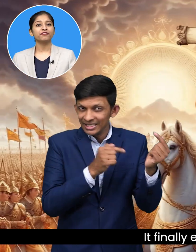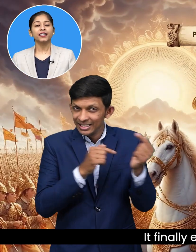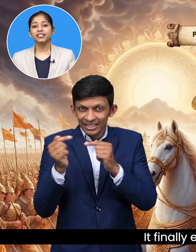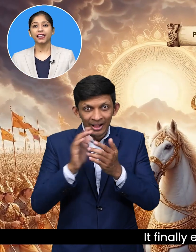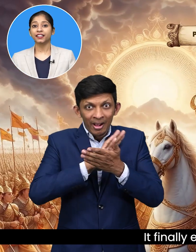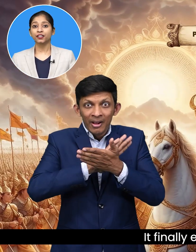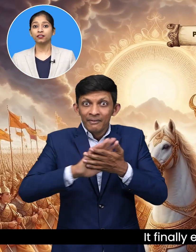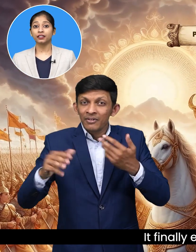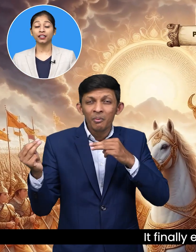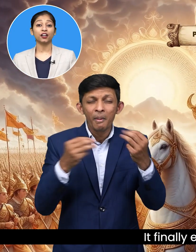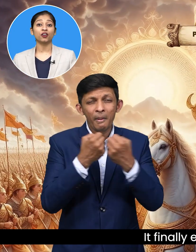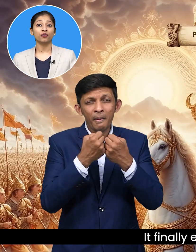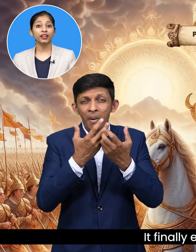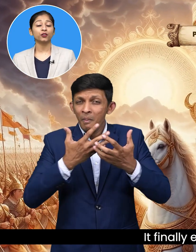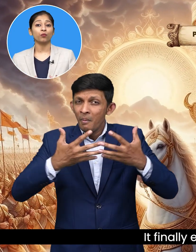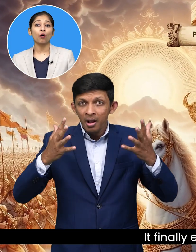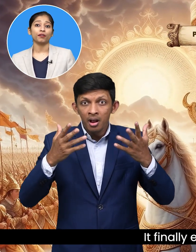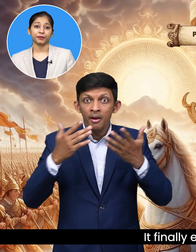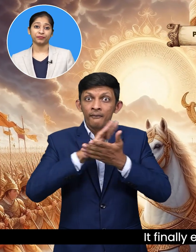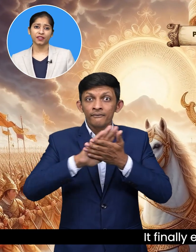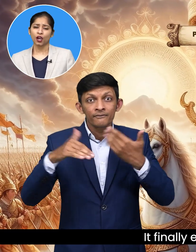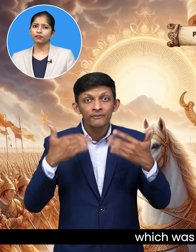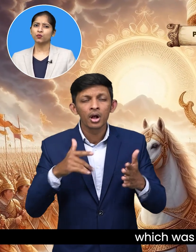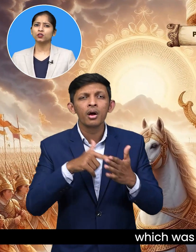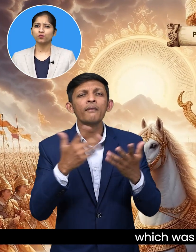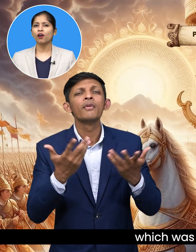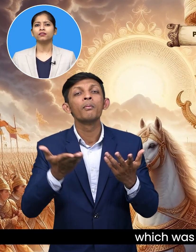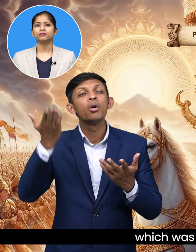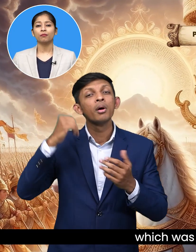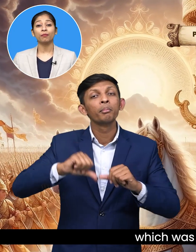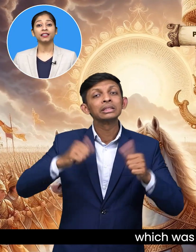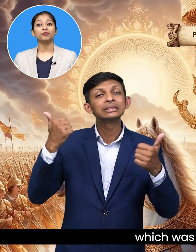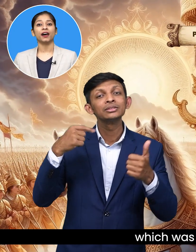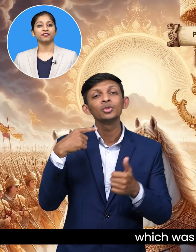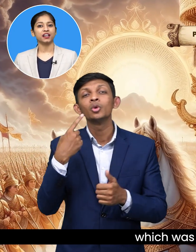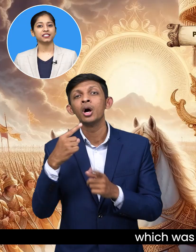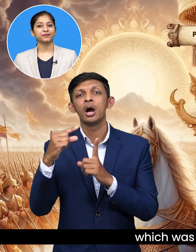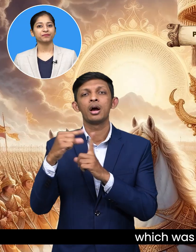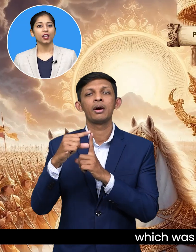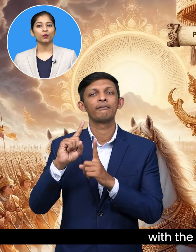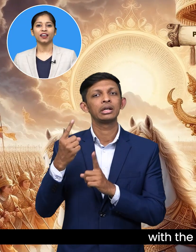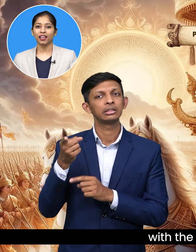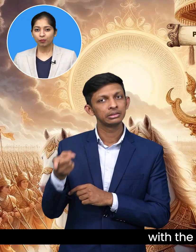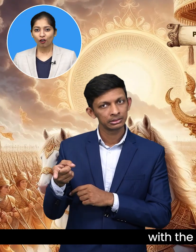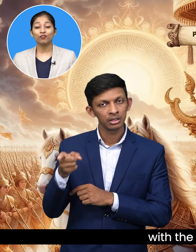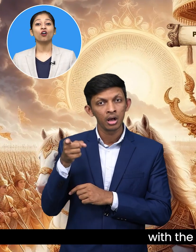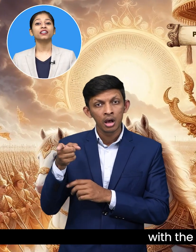It finally ended in a great war, which was won by the Pandavas